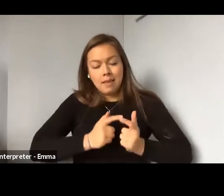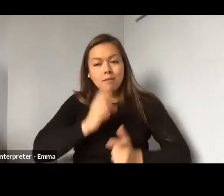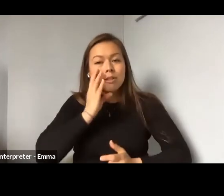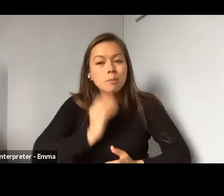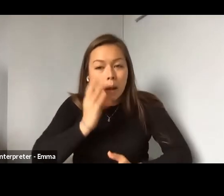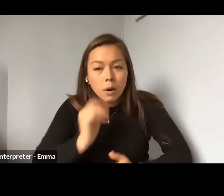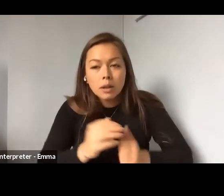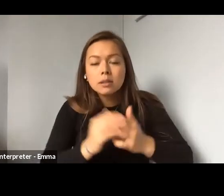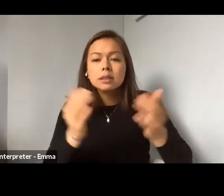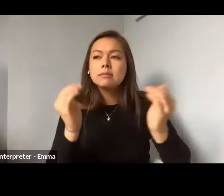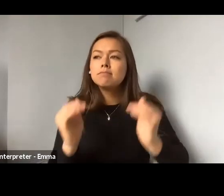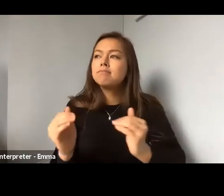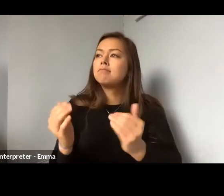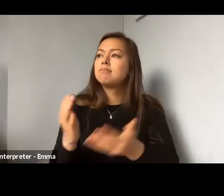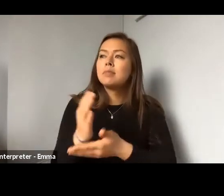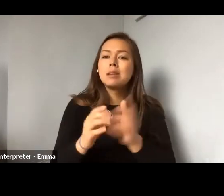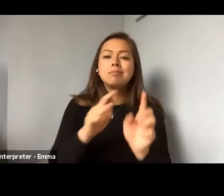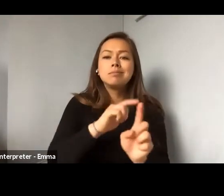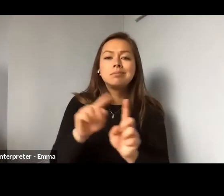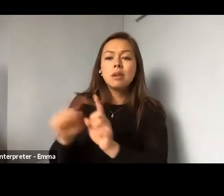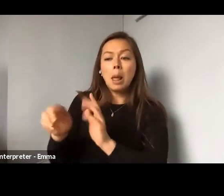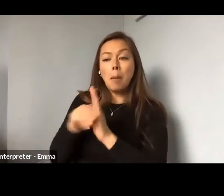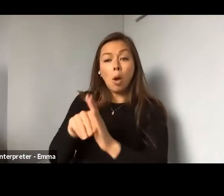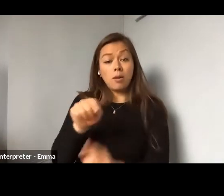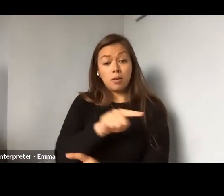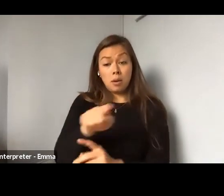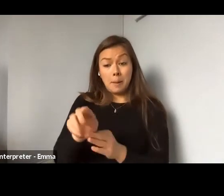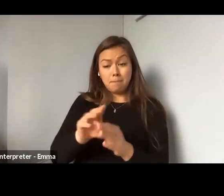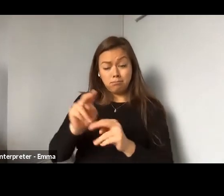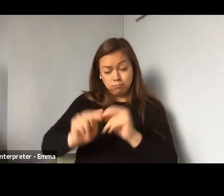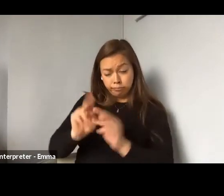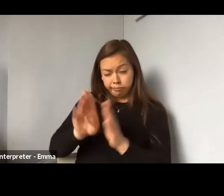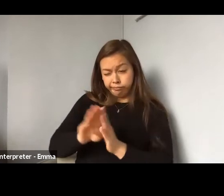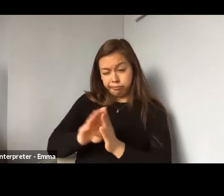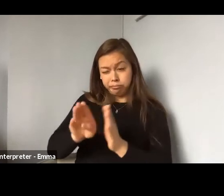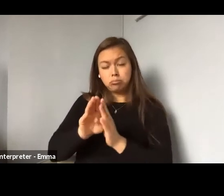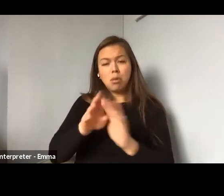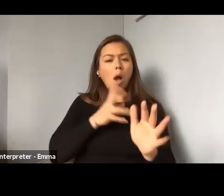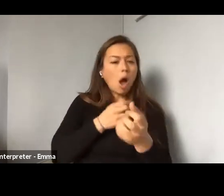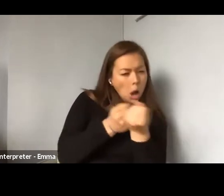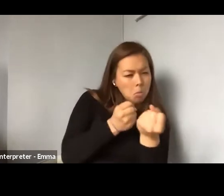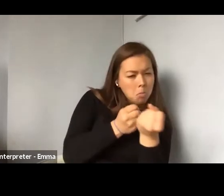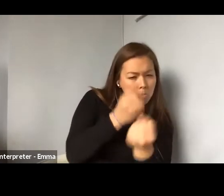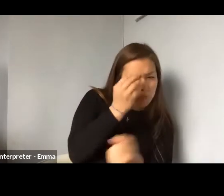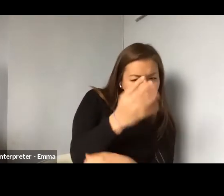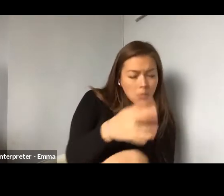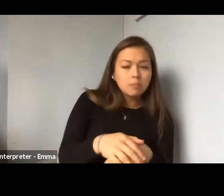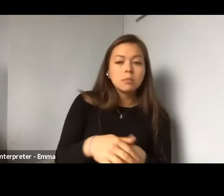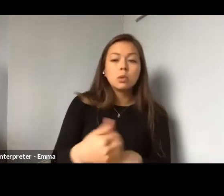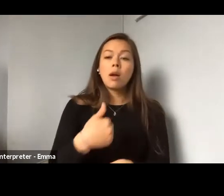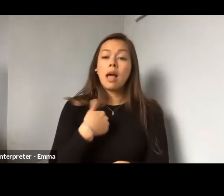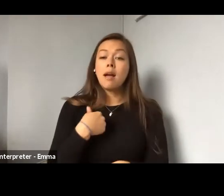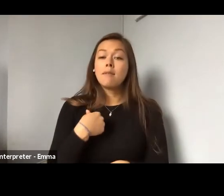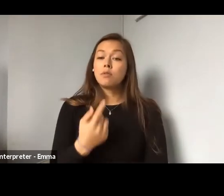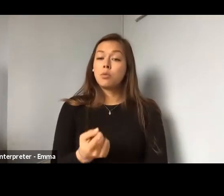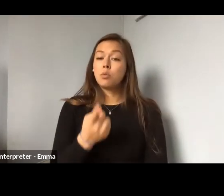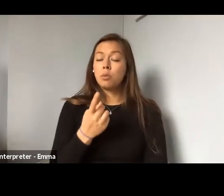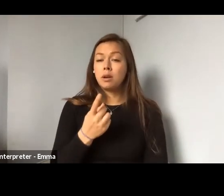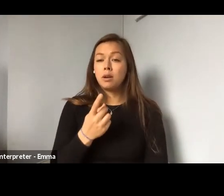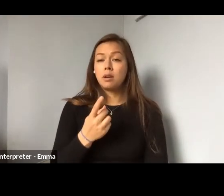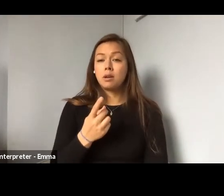these models that folks were building. So we had Debbie Awasu Akeyia from the Canadian Centre